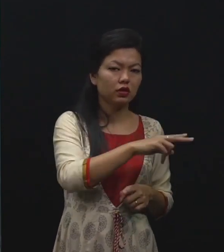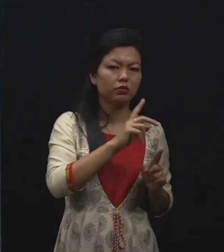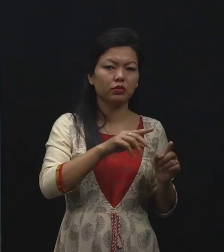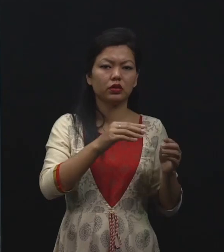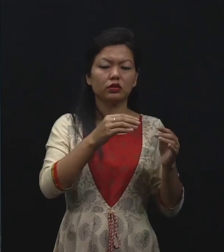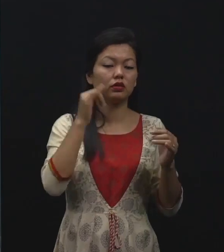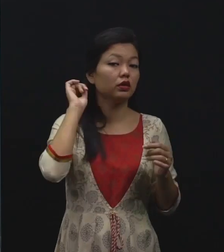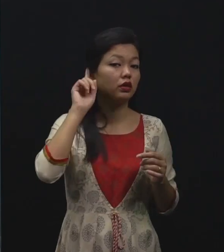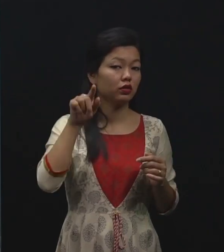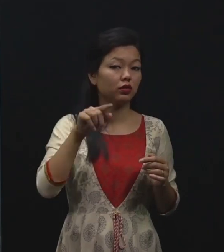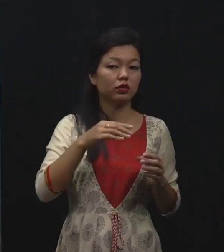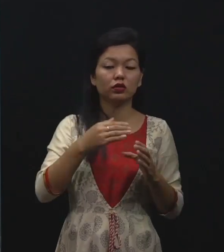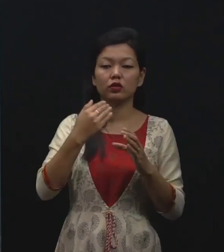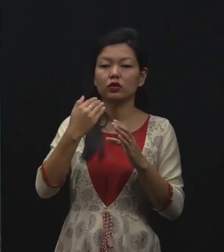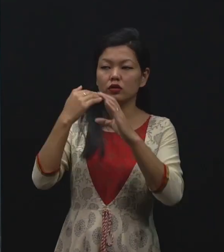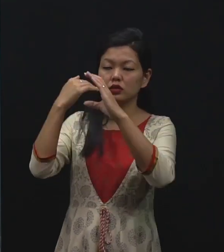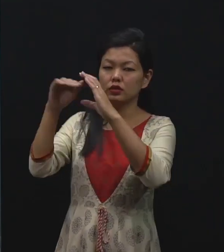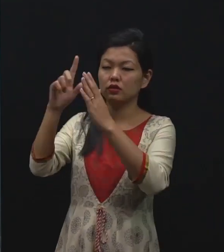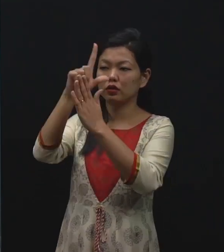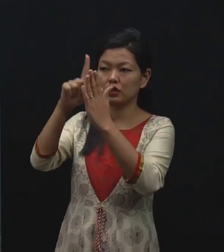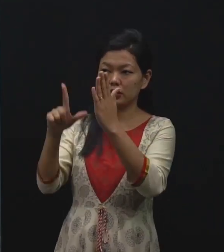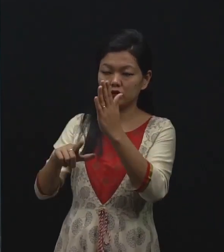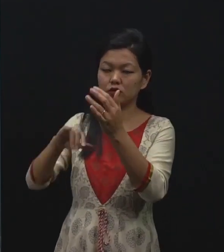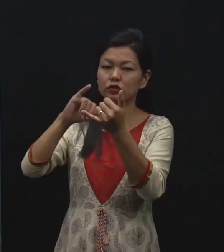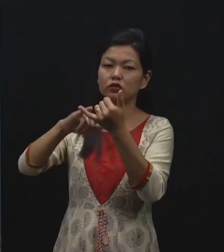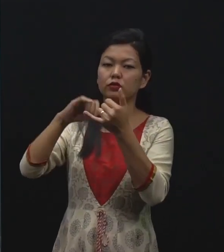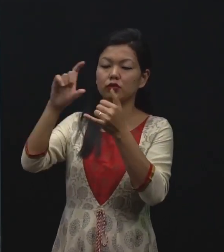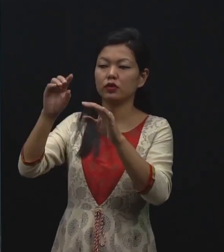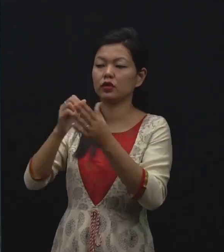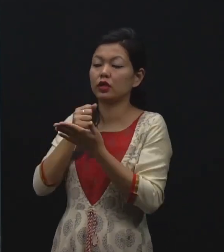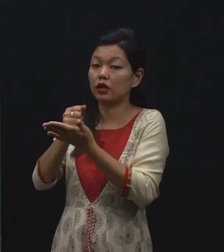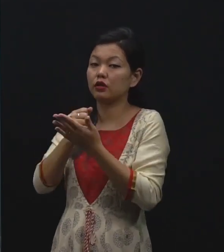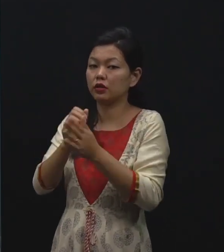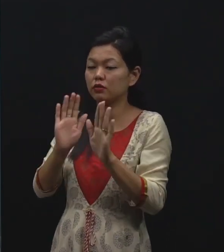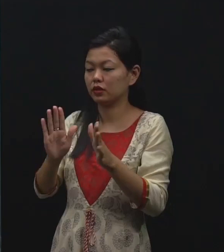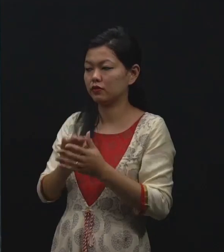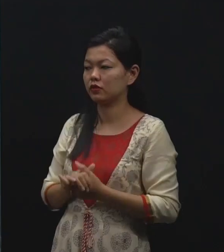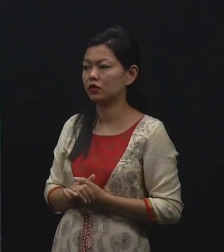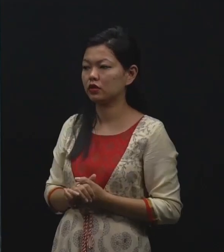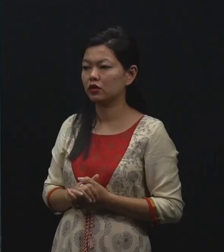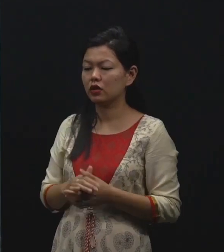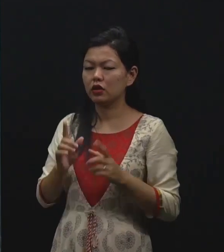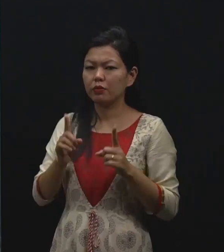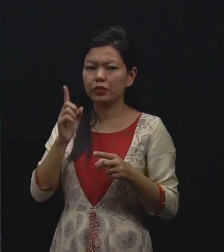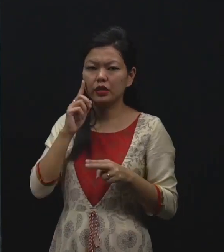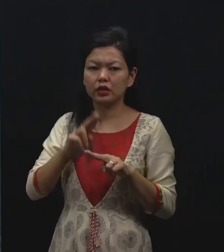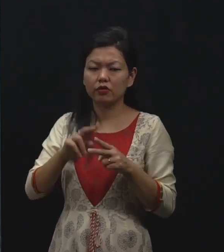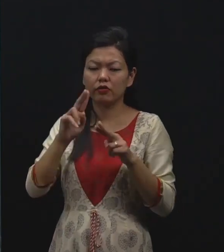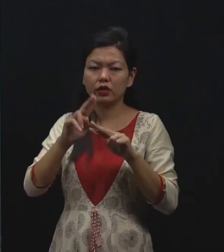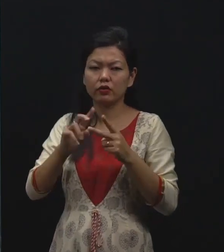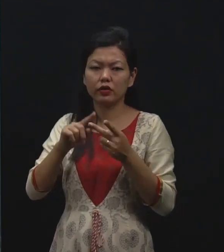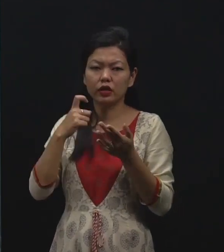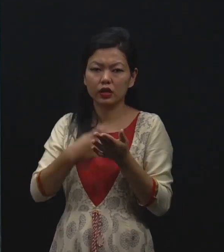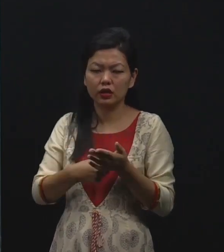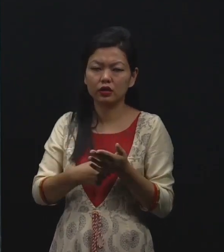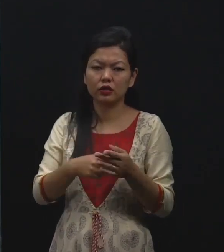doesn't register the FIR, then the court cannot take the case, the court cannot process the case in any way, all right? So the